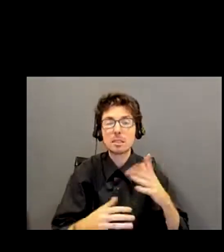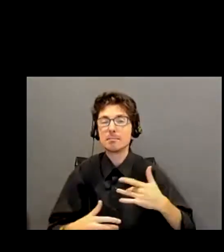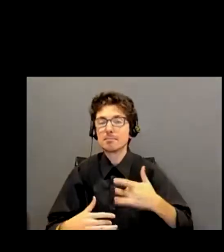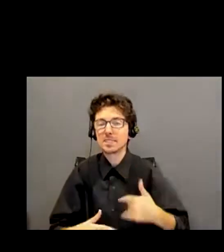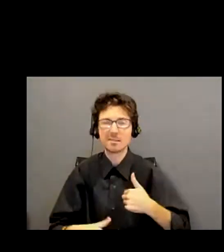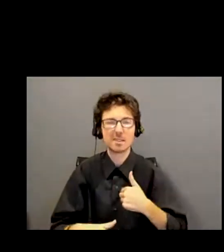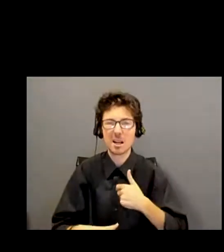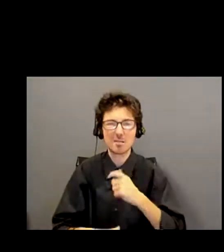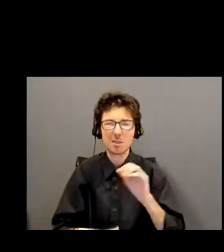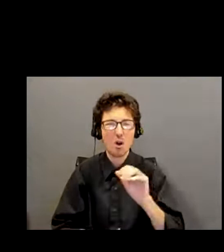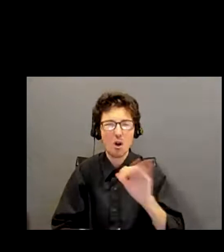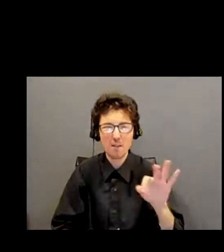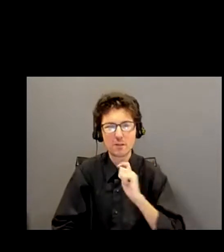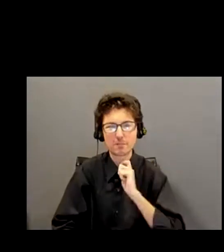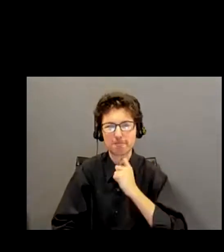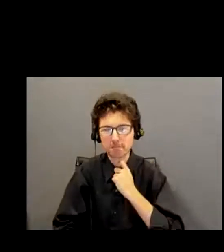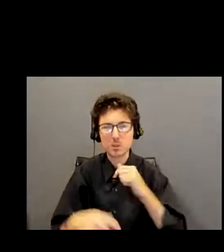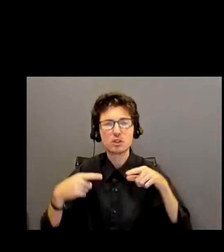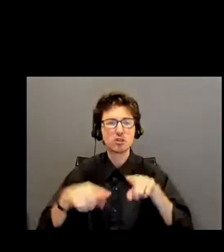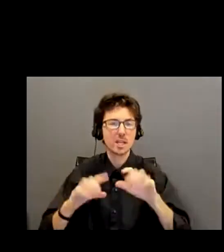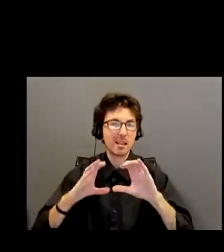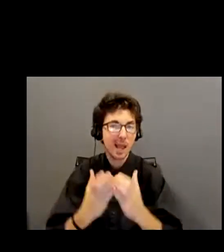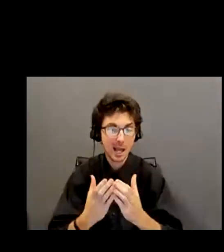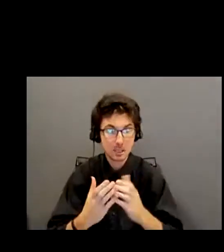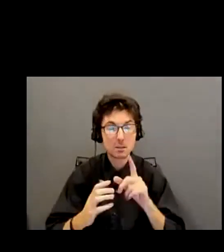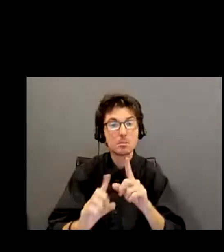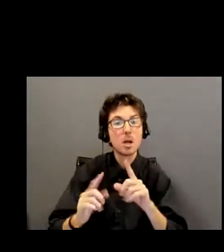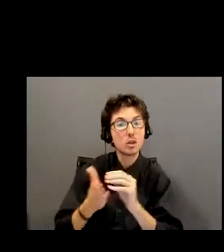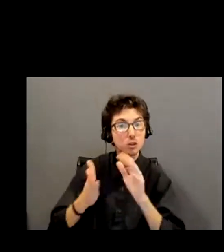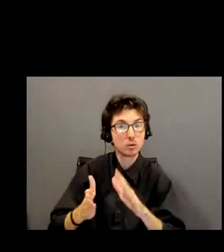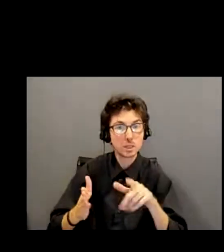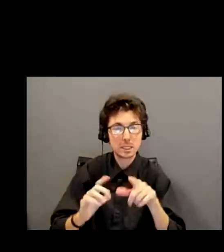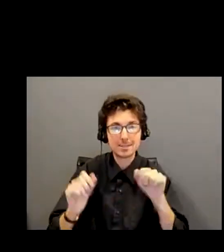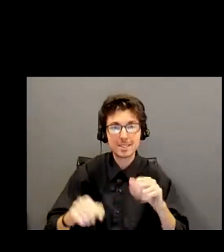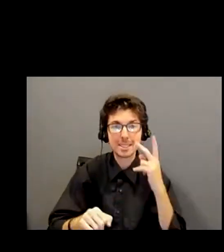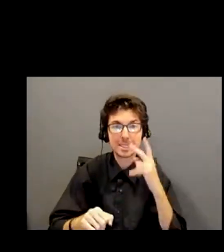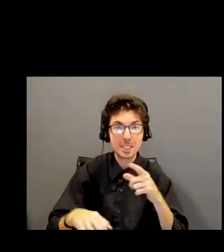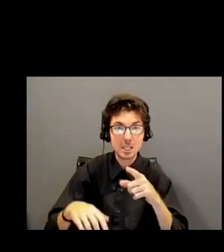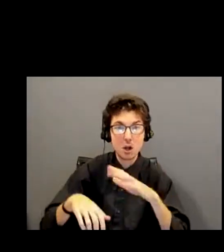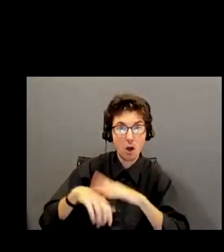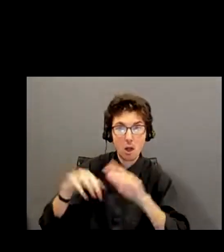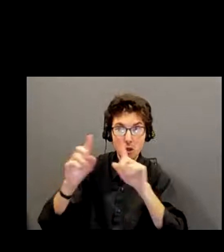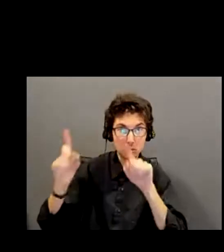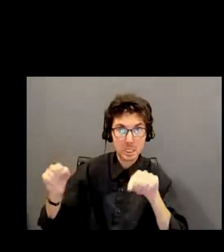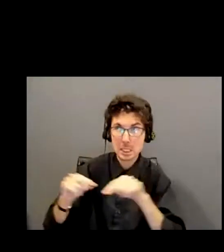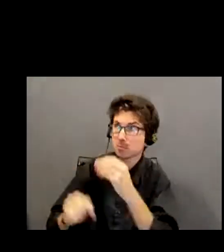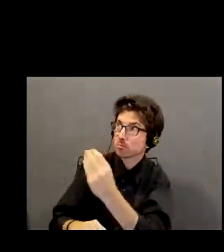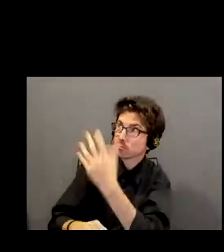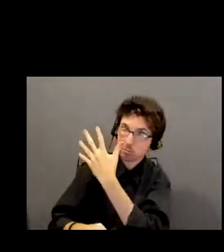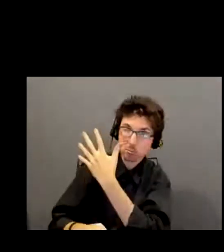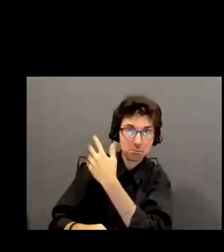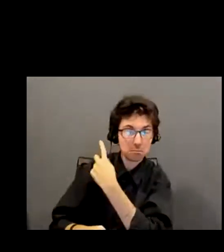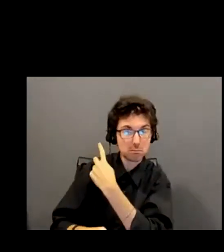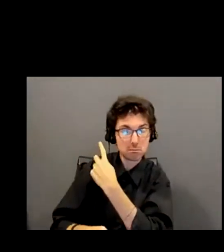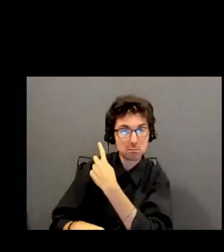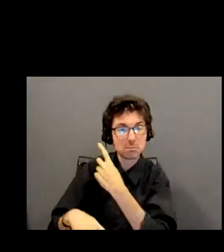them. They actually see it on the screen and on the projector. In class,